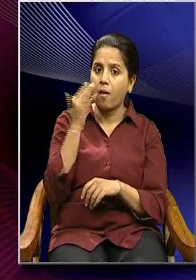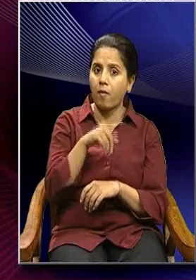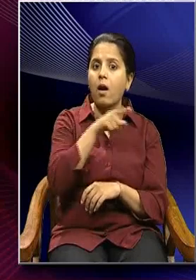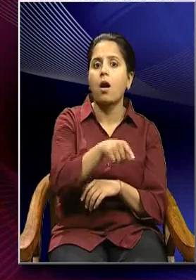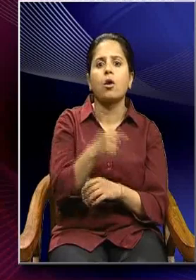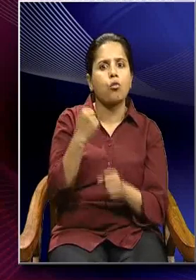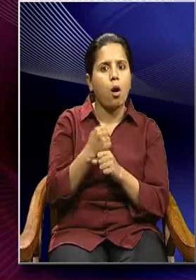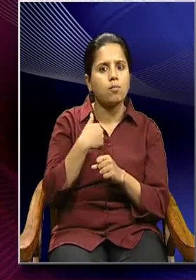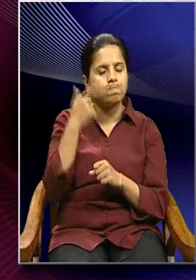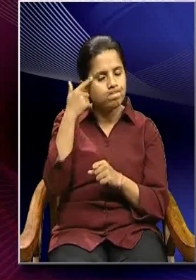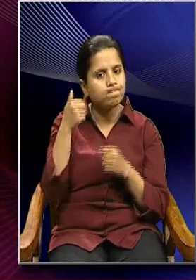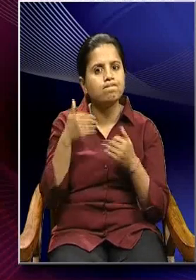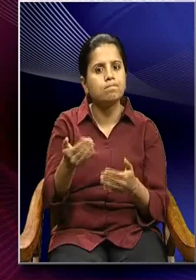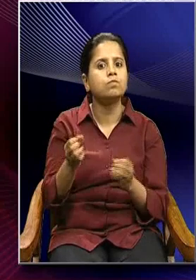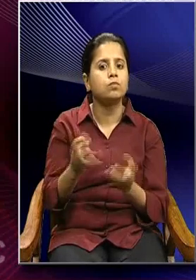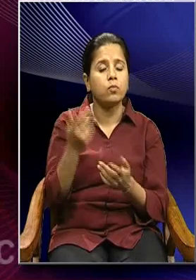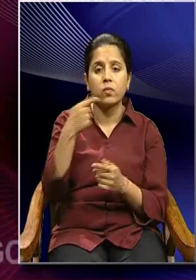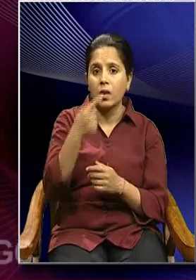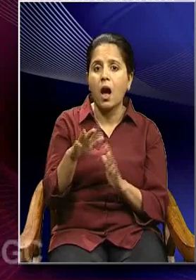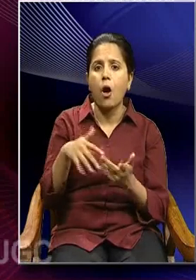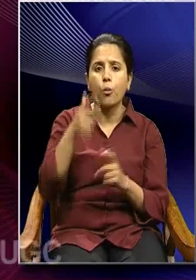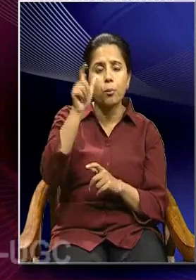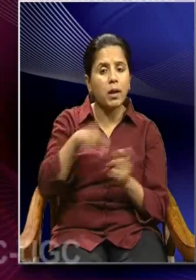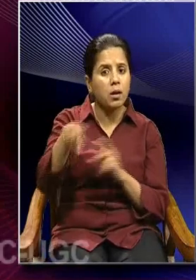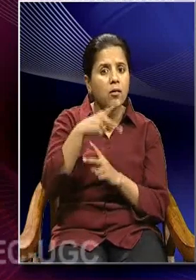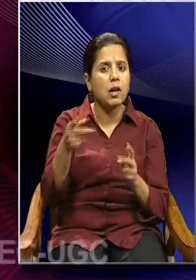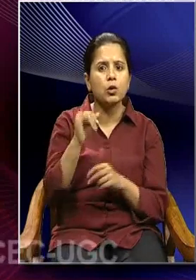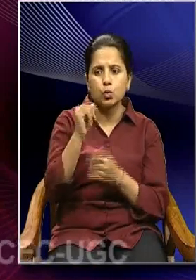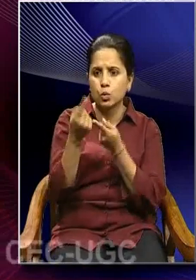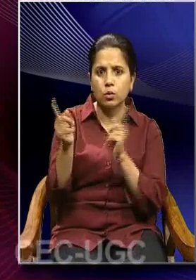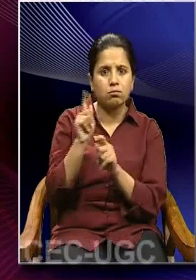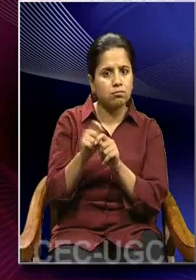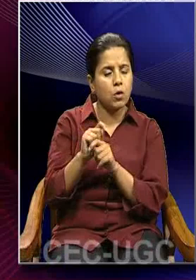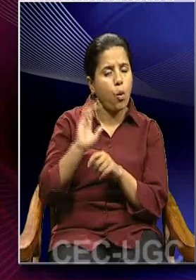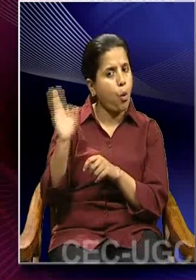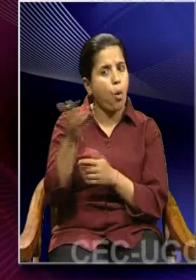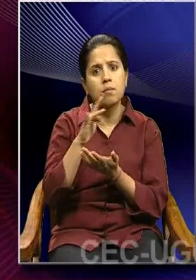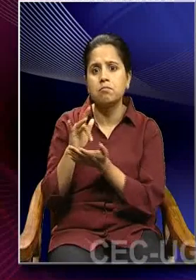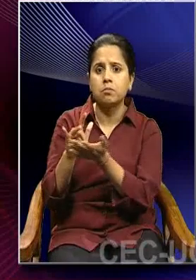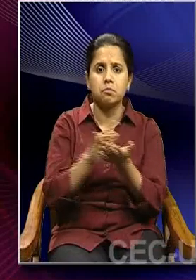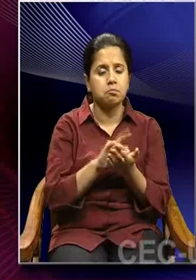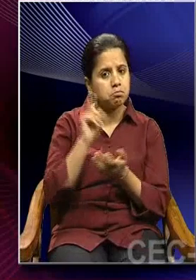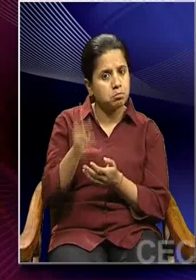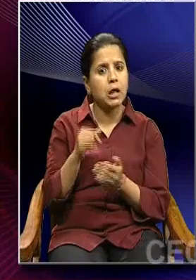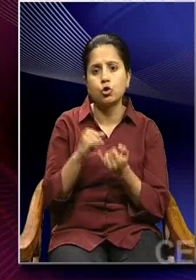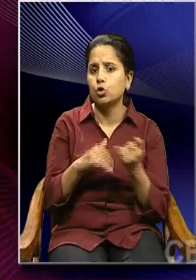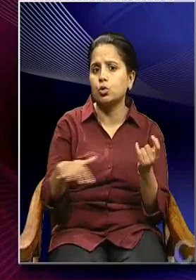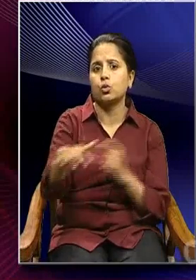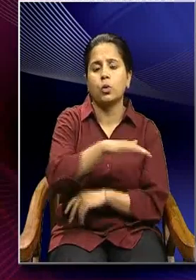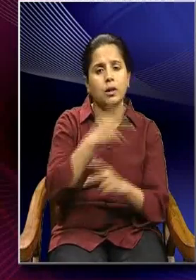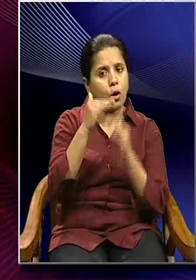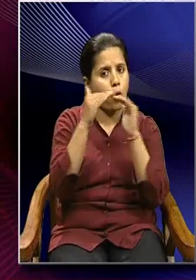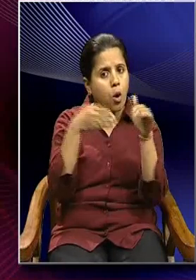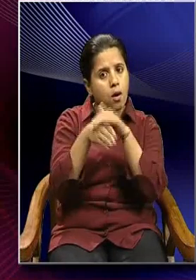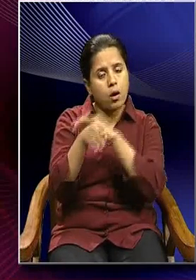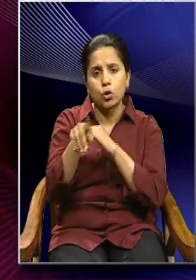by the government of India, that how these kinds of things, they should be in every section of society, in every household